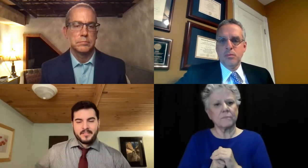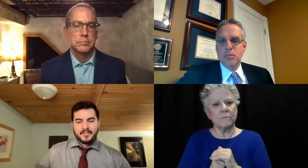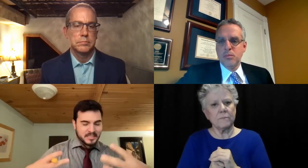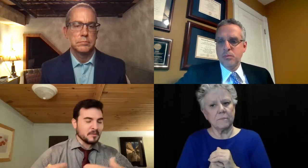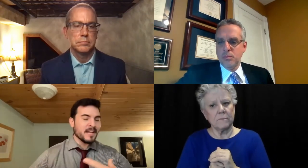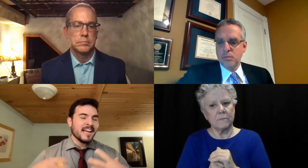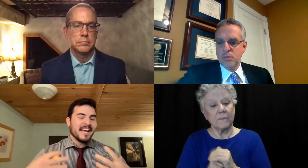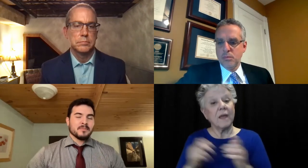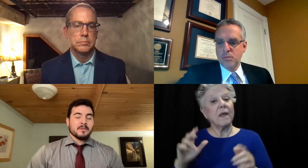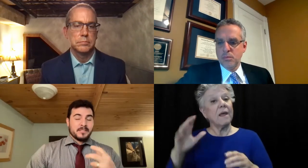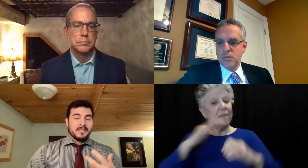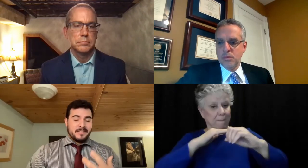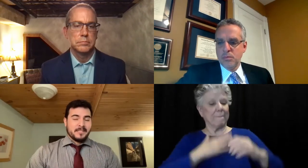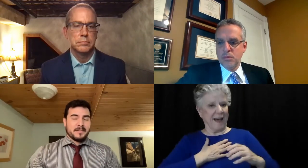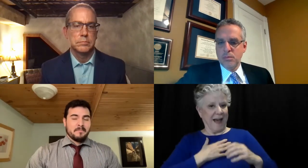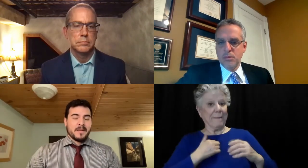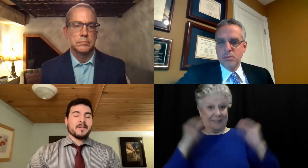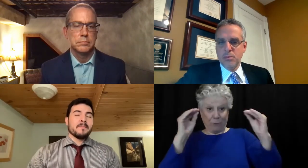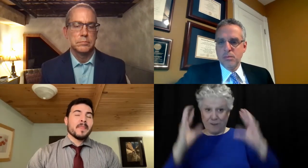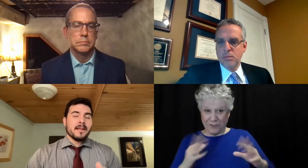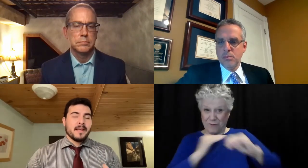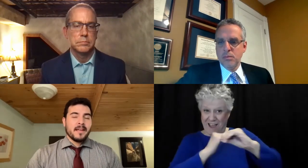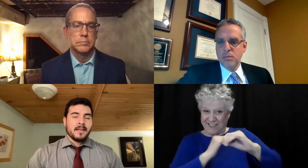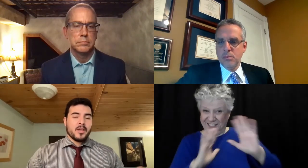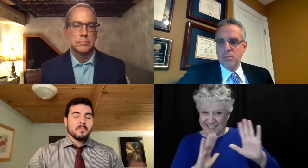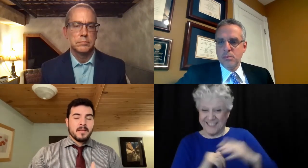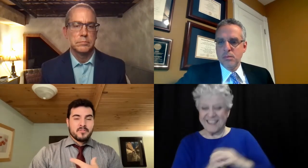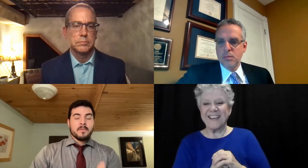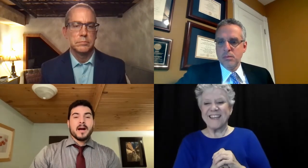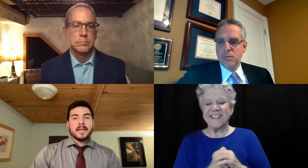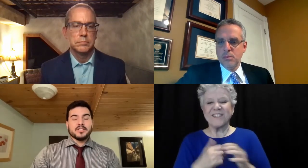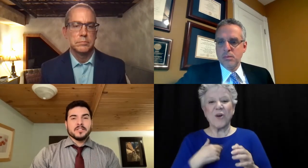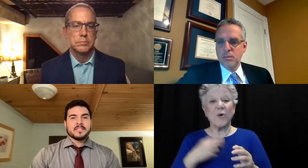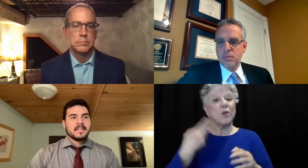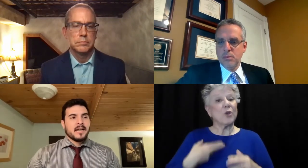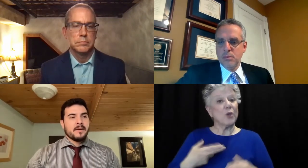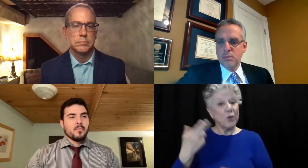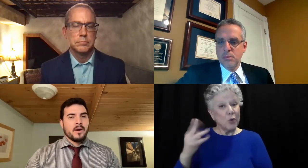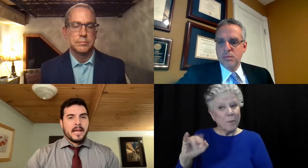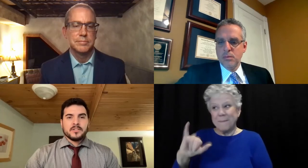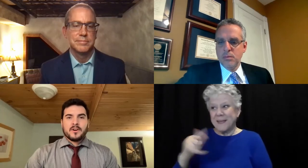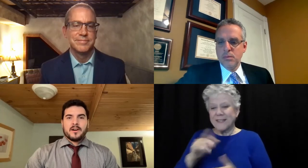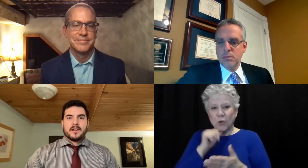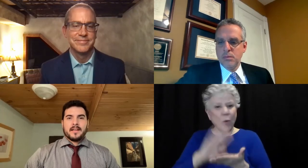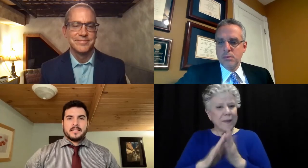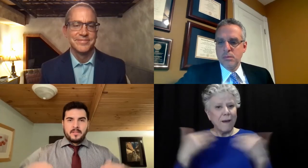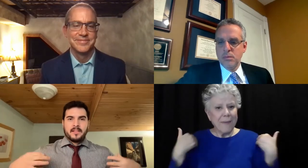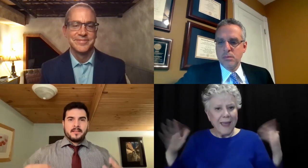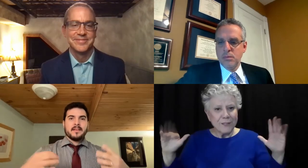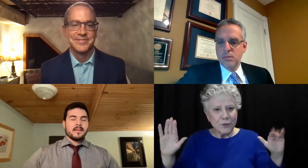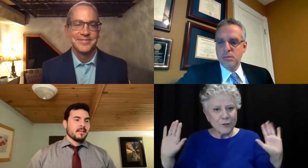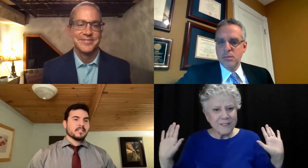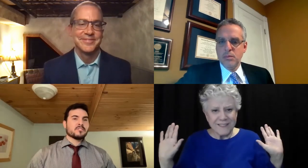the theology teacher in me, just to make clear that human beings don't become angels. Angels are, at least